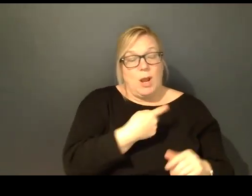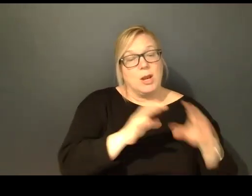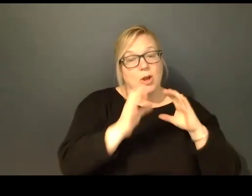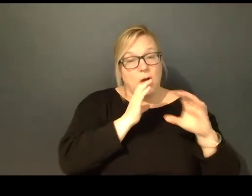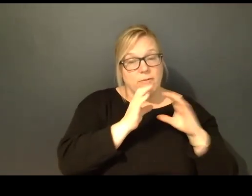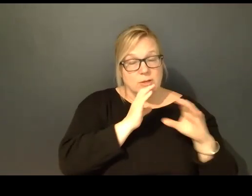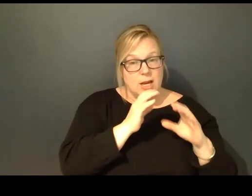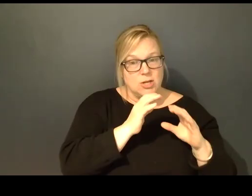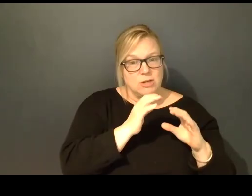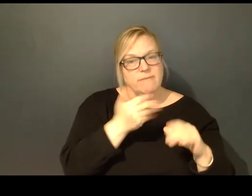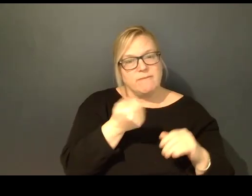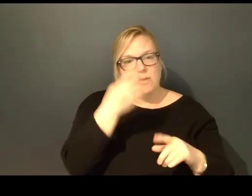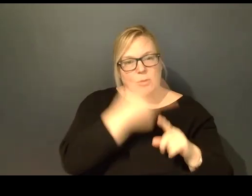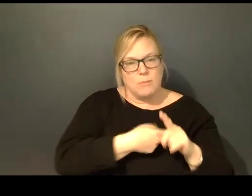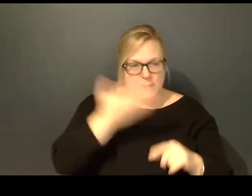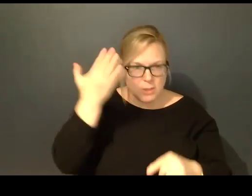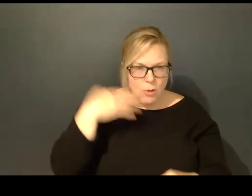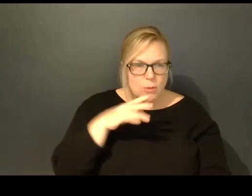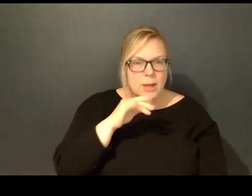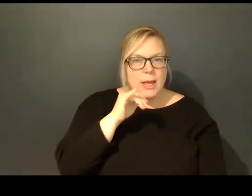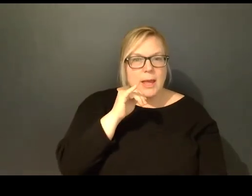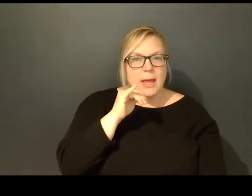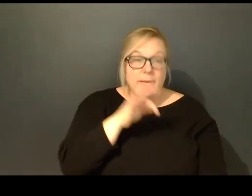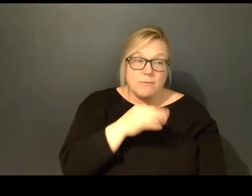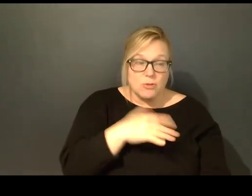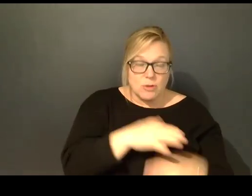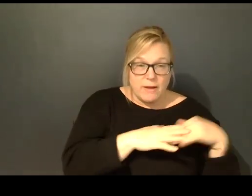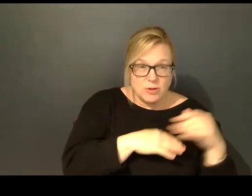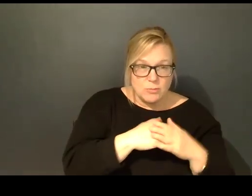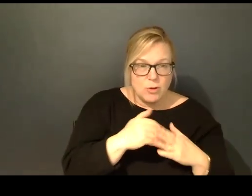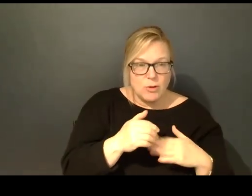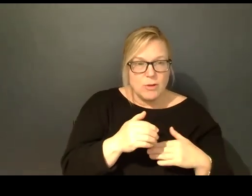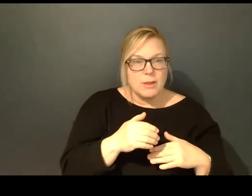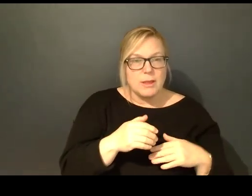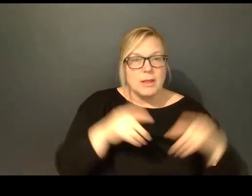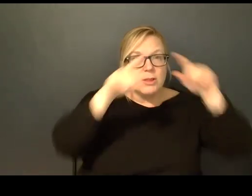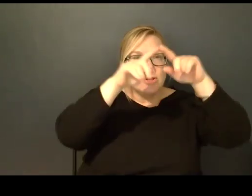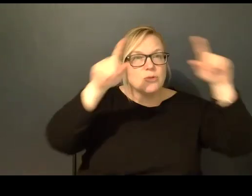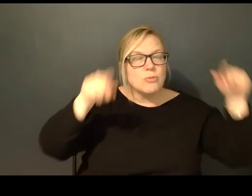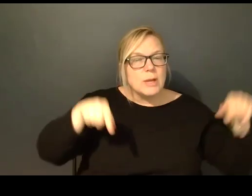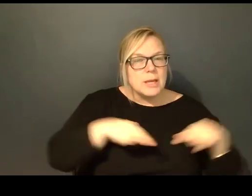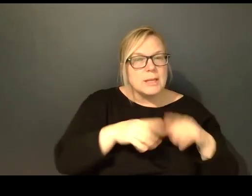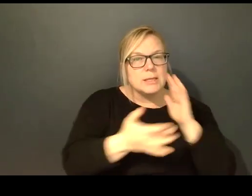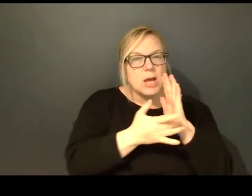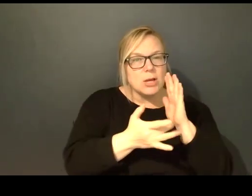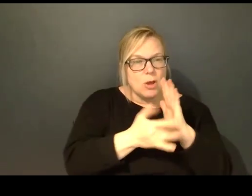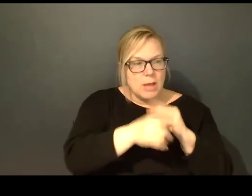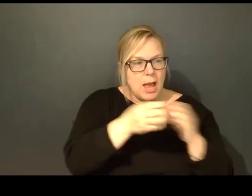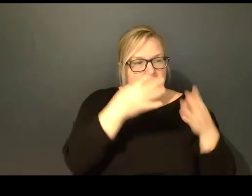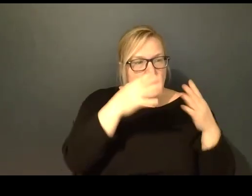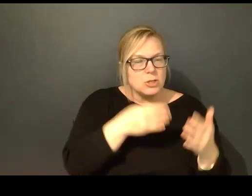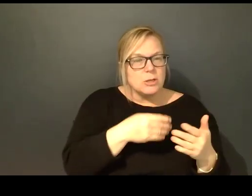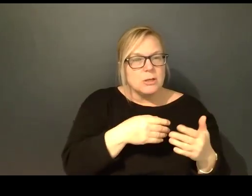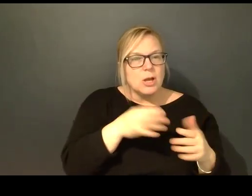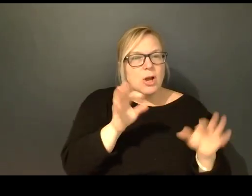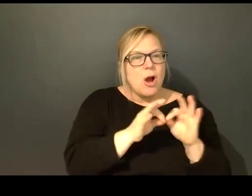this. And if you're comfortable telling people how much that screen reader technology costs, I almost passed out when you told me how much it was. I